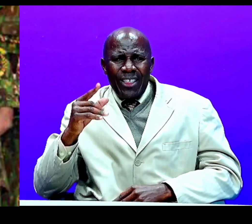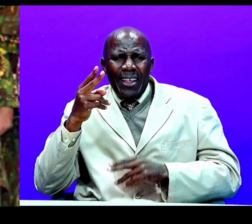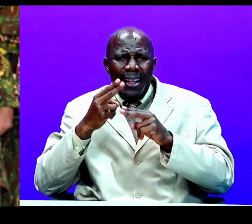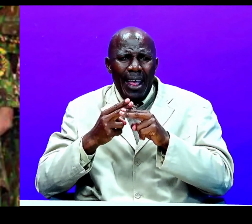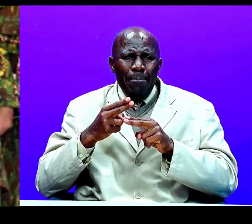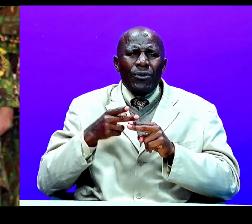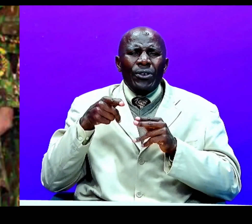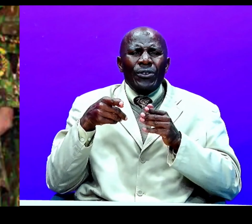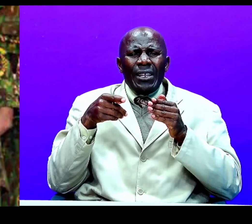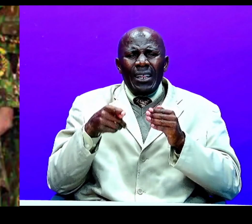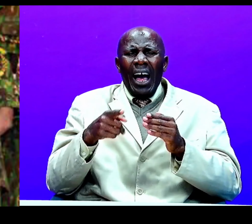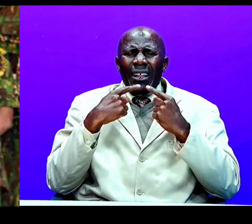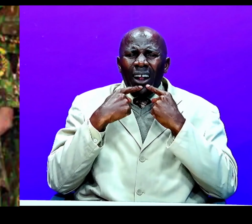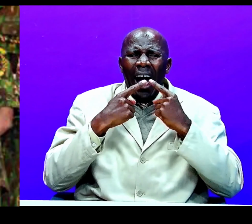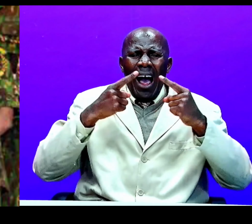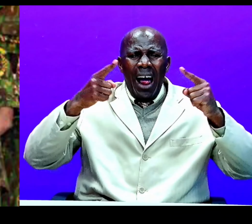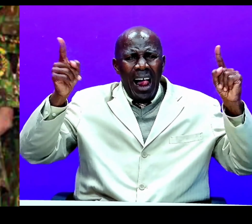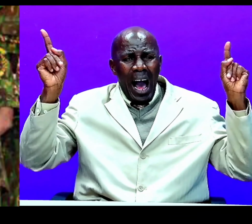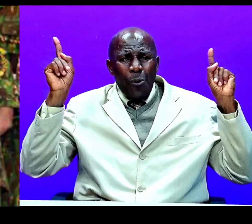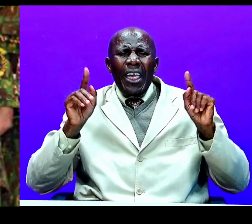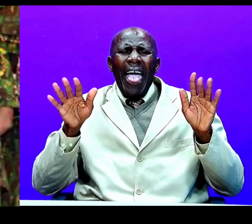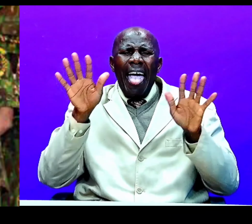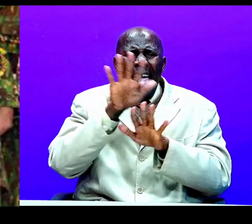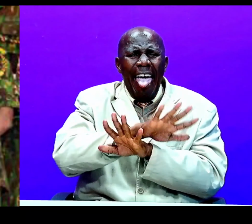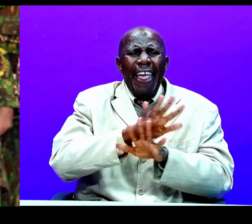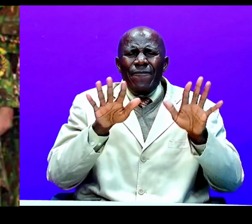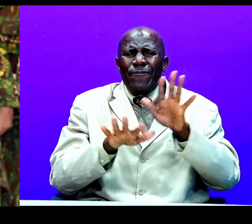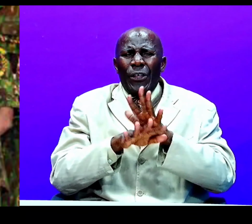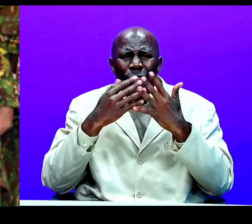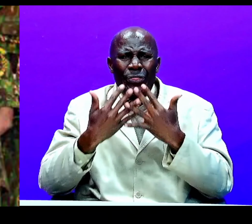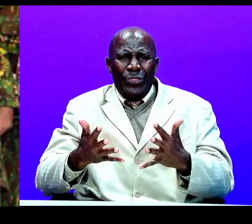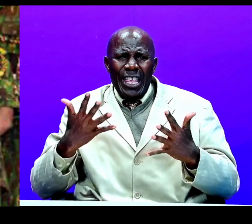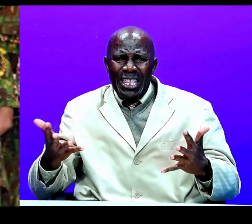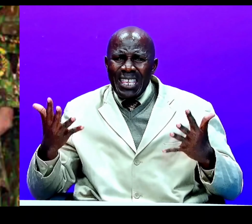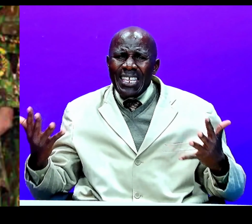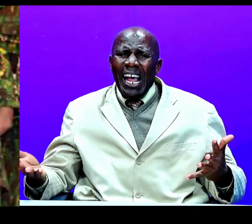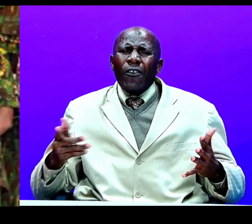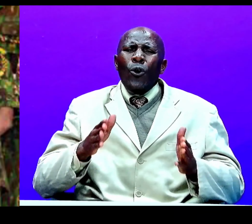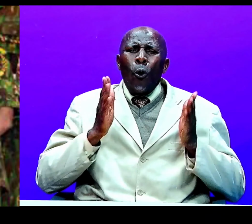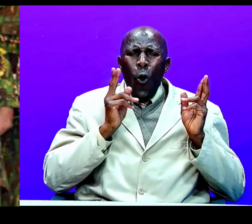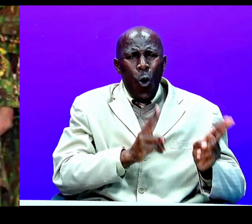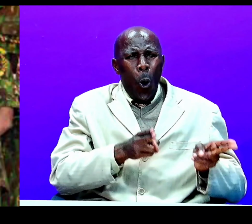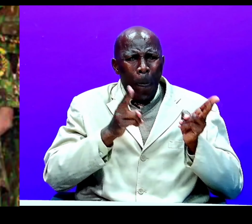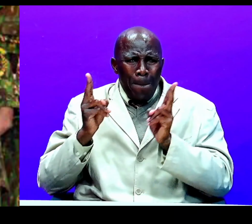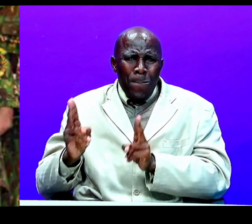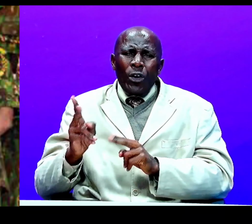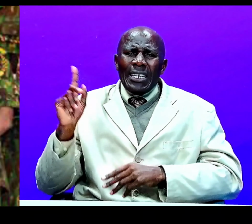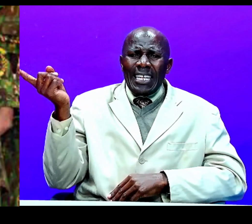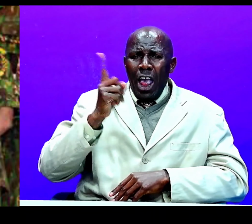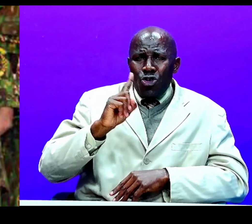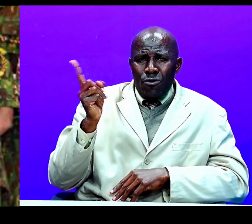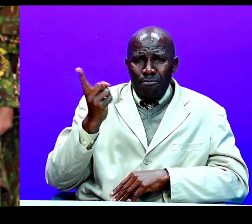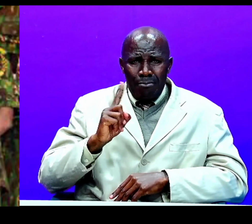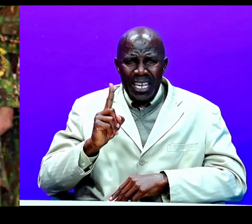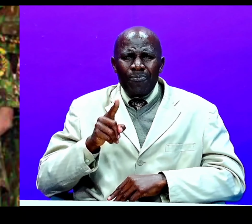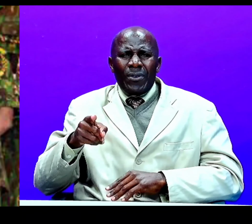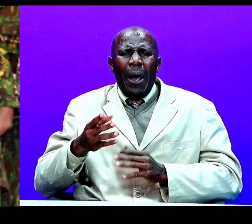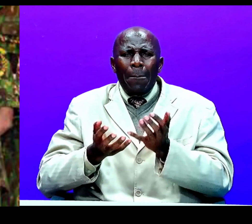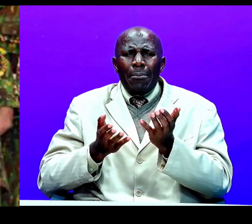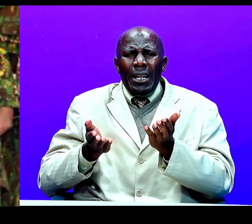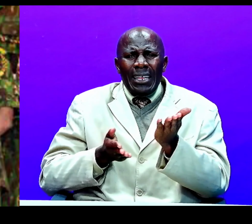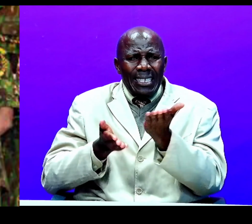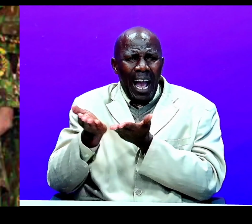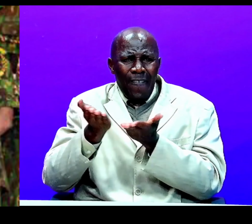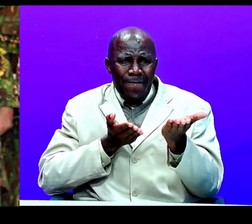Gilbert Masengeli's claims that everything is normal in Nairobi, the deserted streets and widespread